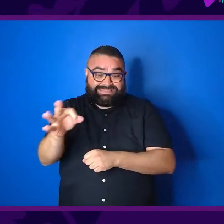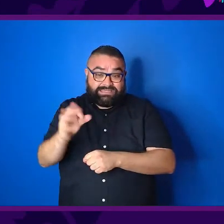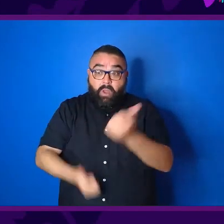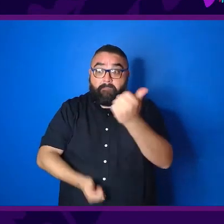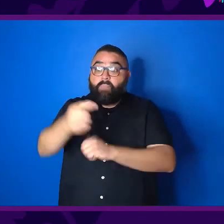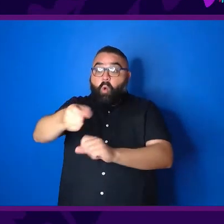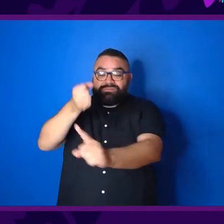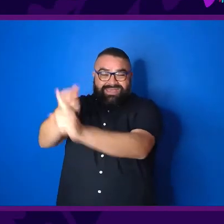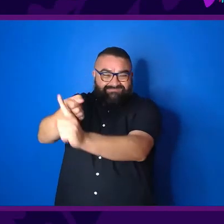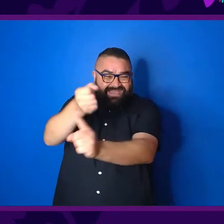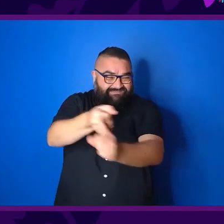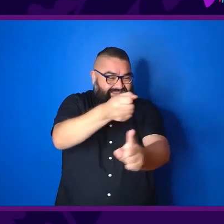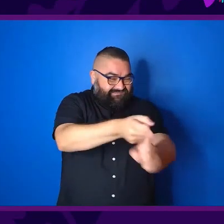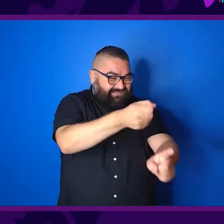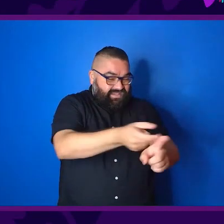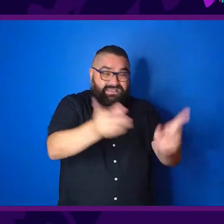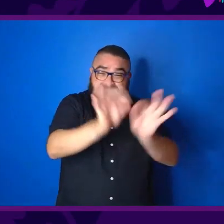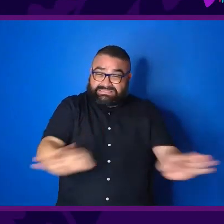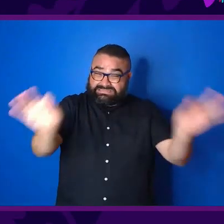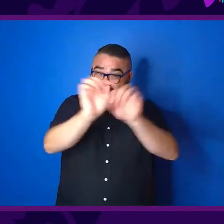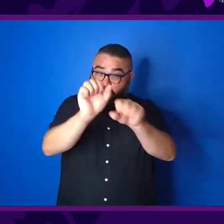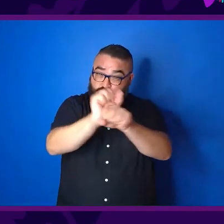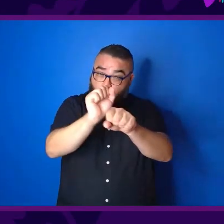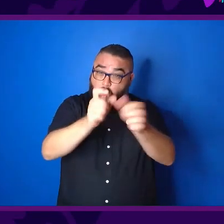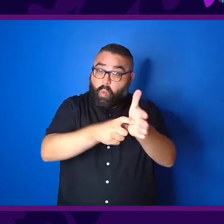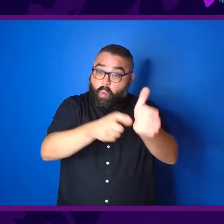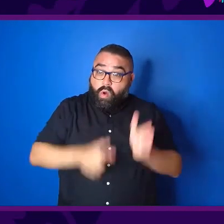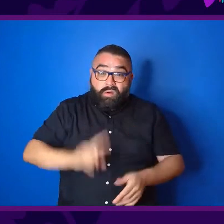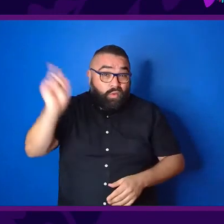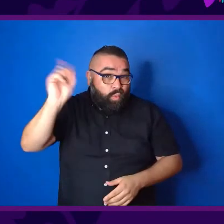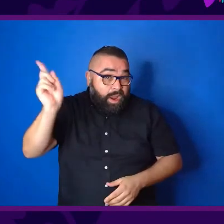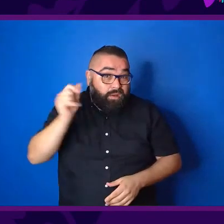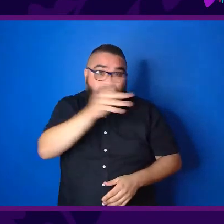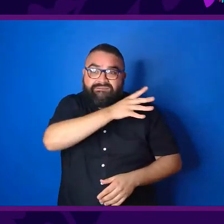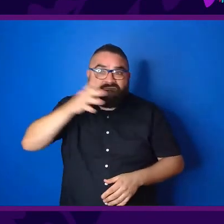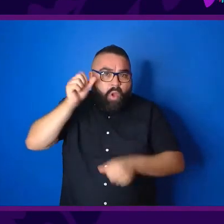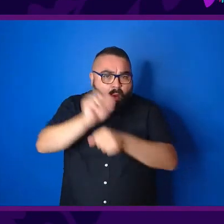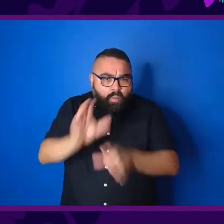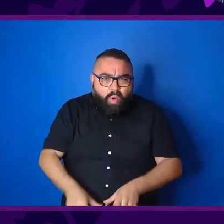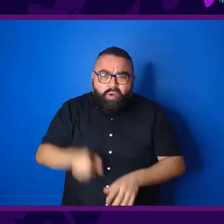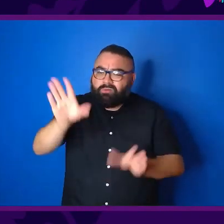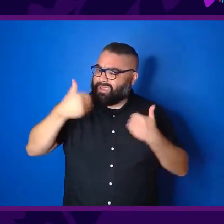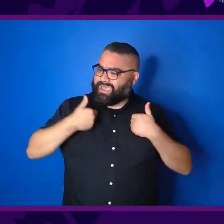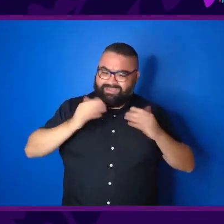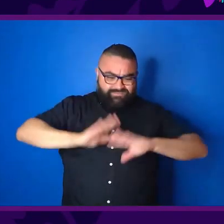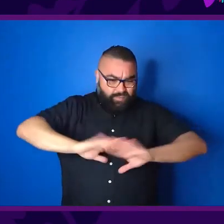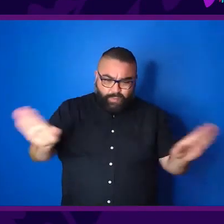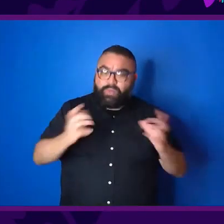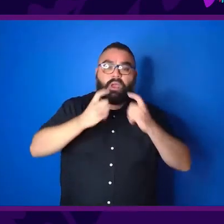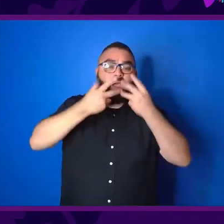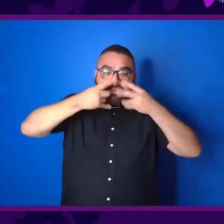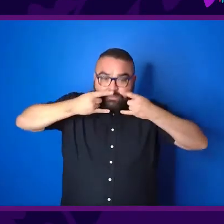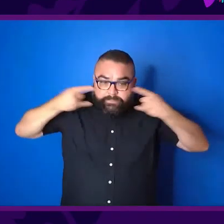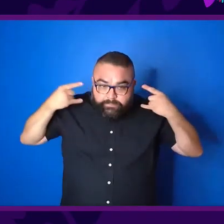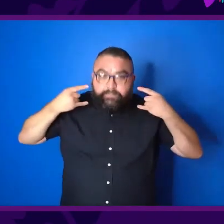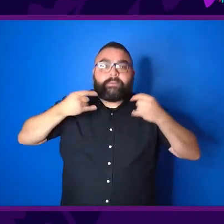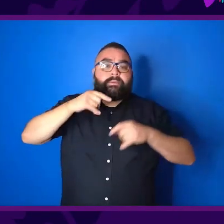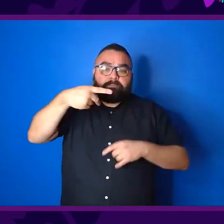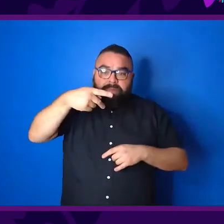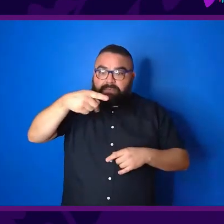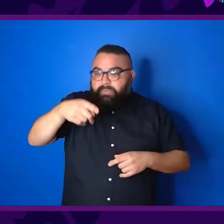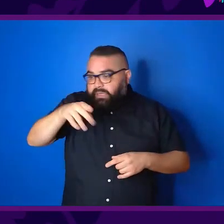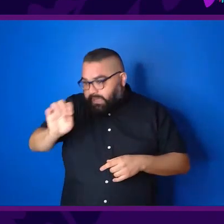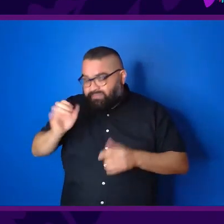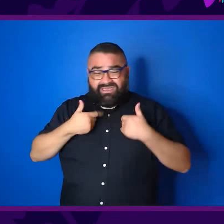that some of these people work out in the fields and don't have the PPE that everybody talks about. We need to make sure that they're taken care of. We need to make sure